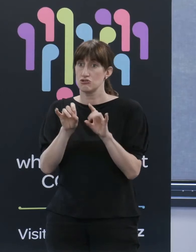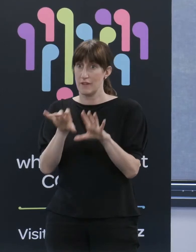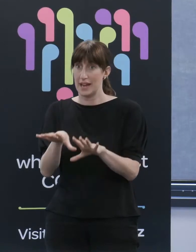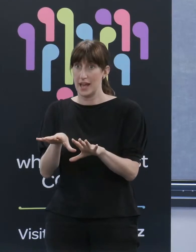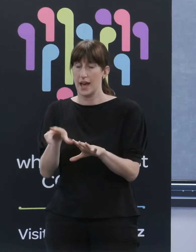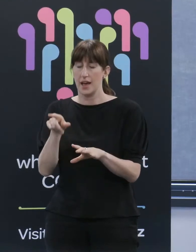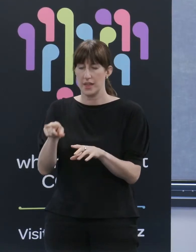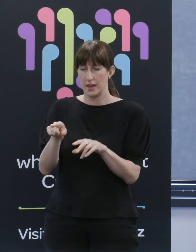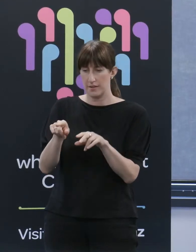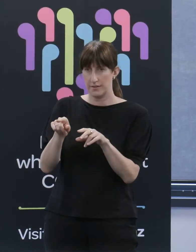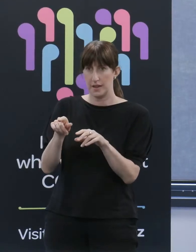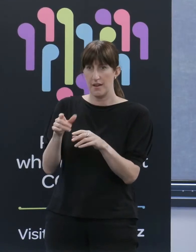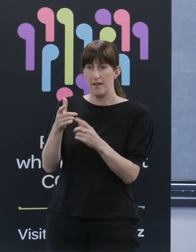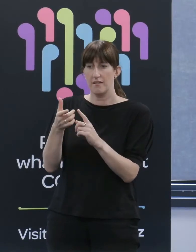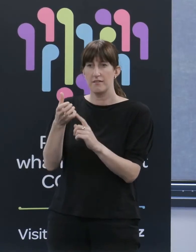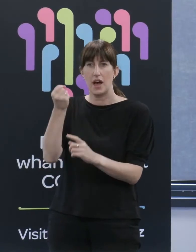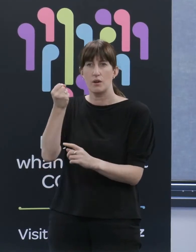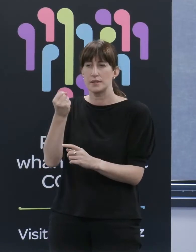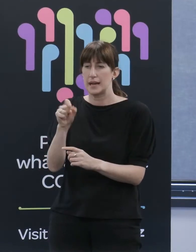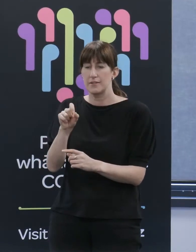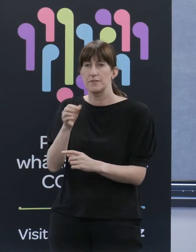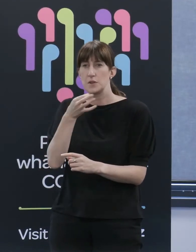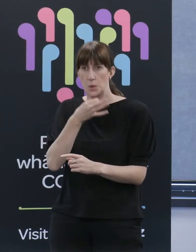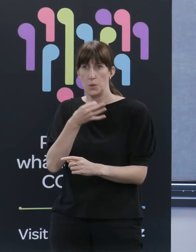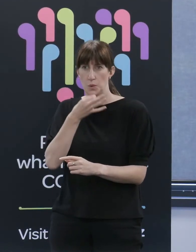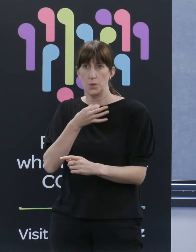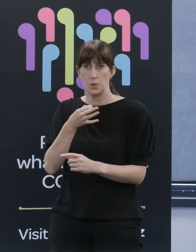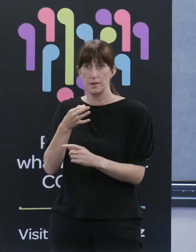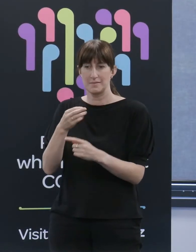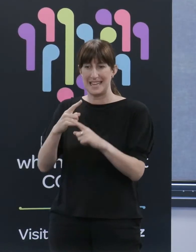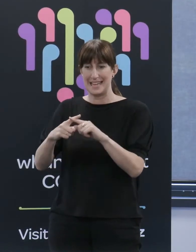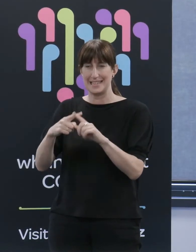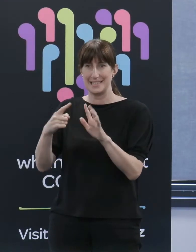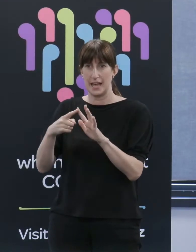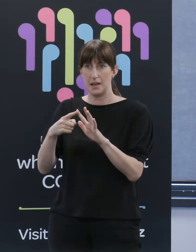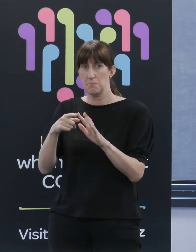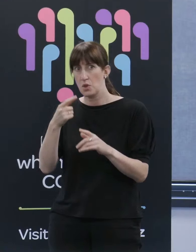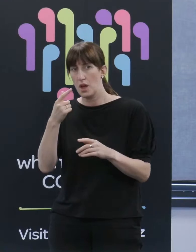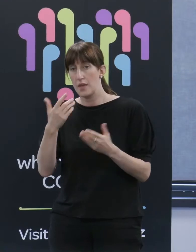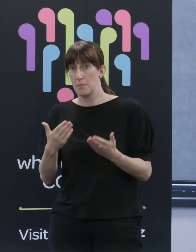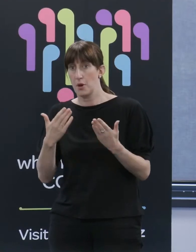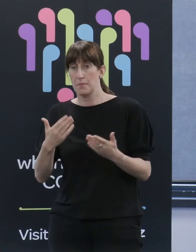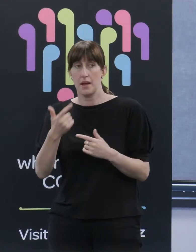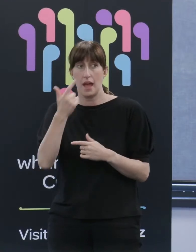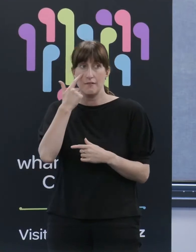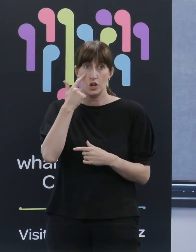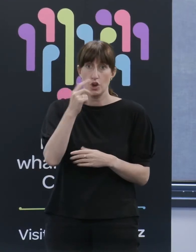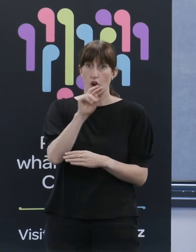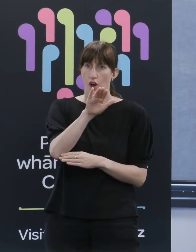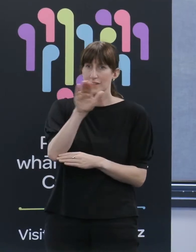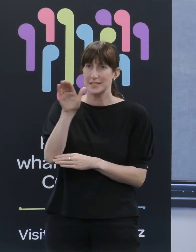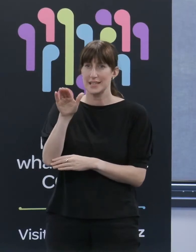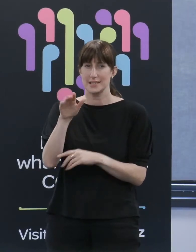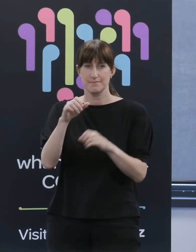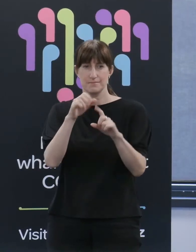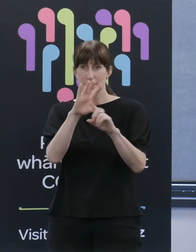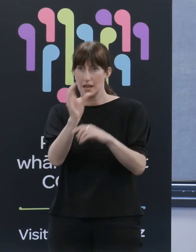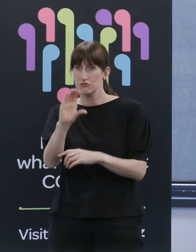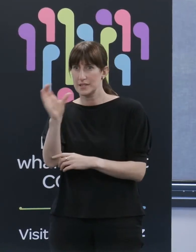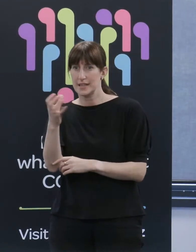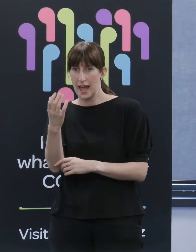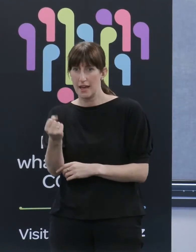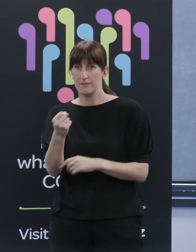XE variant. And really, we're looking just to see what impact it's having in other countries at this point in time. But the sort of